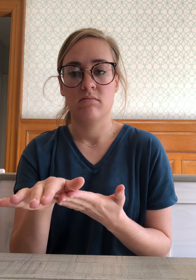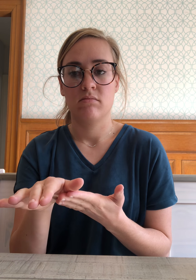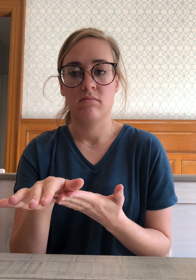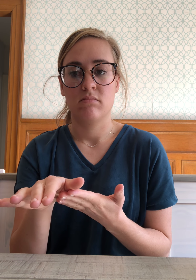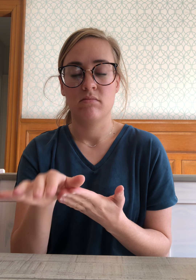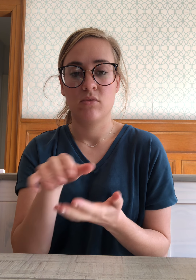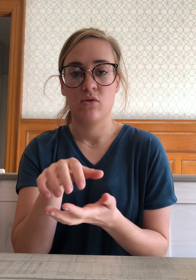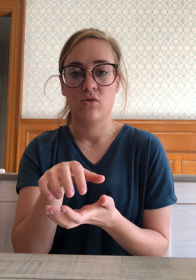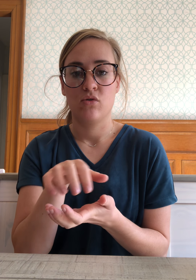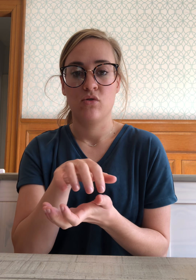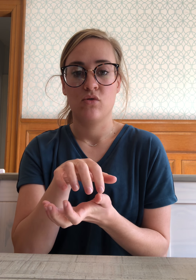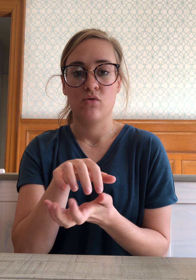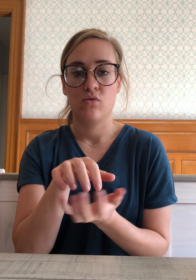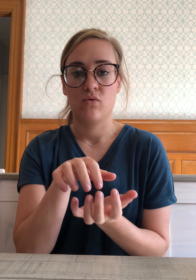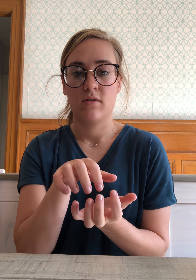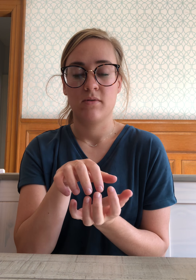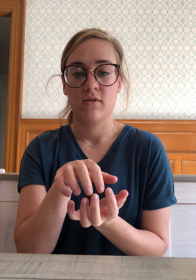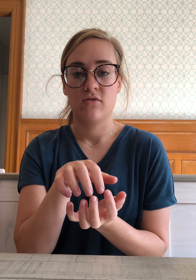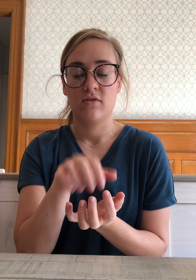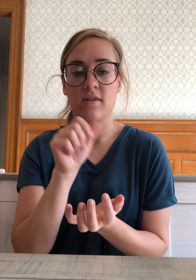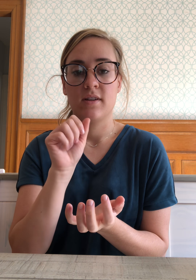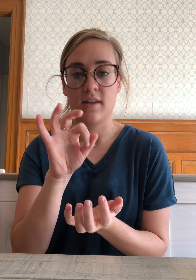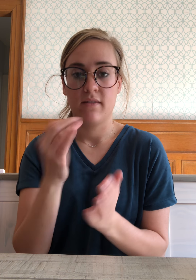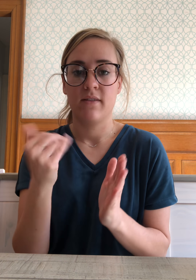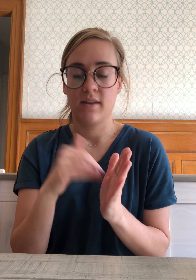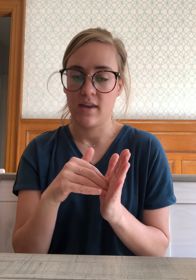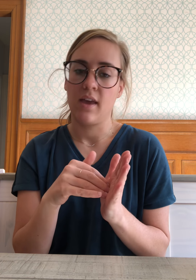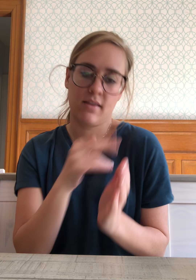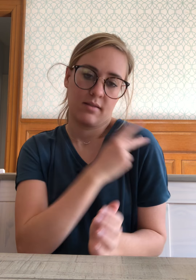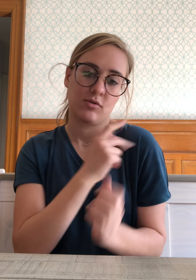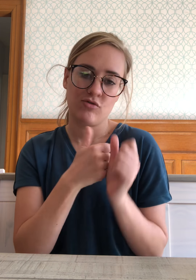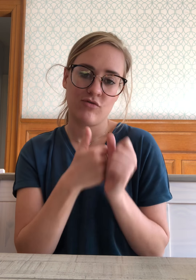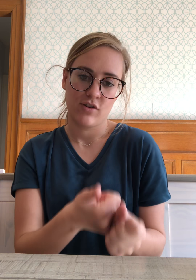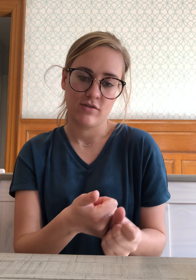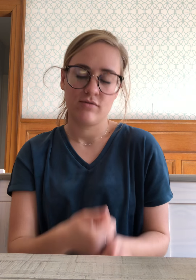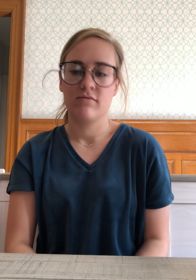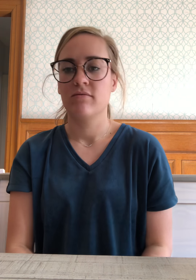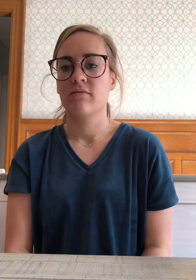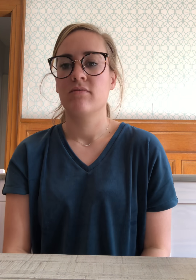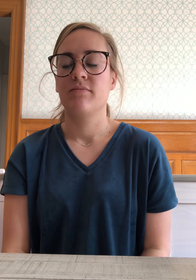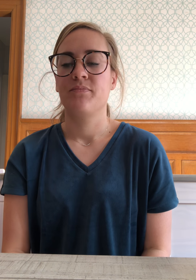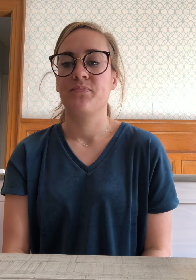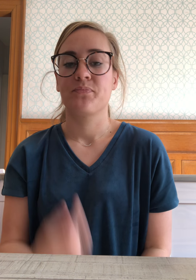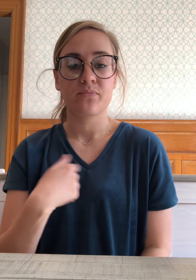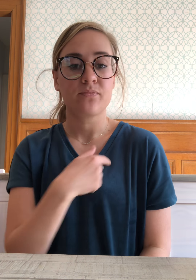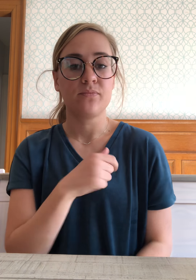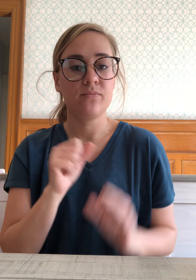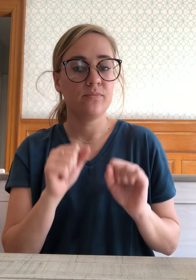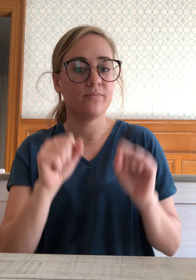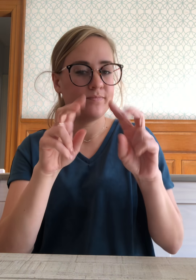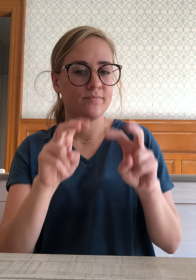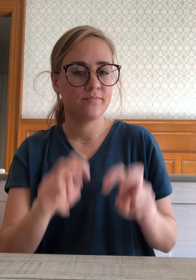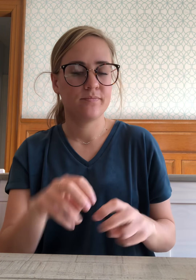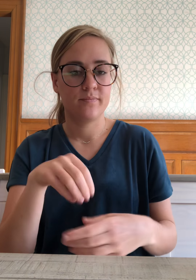crossbite correction if, again, you have compliance. We can look at intraoral anchorage at the level of teeth,